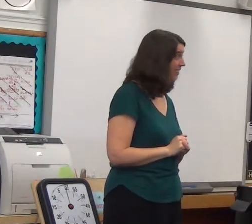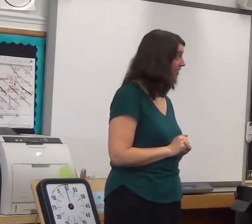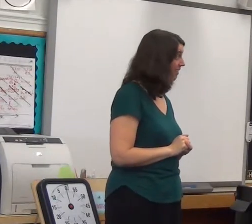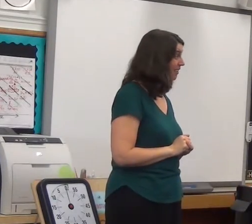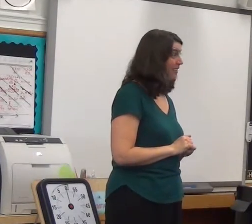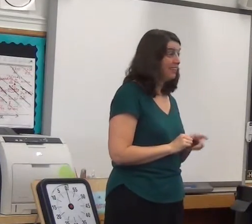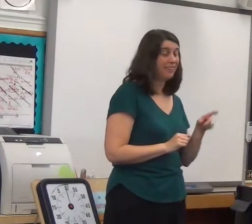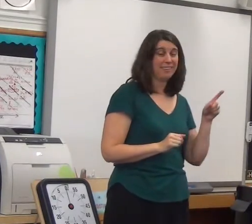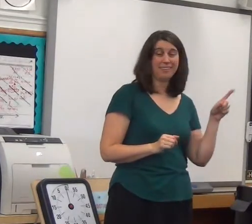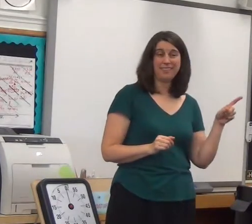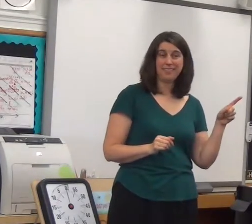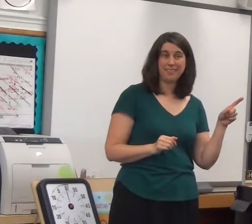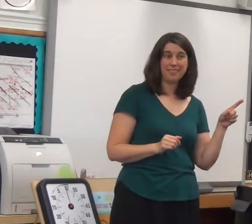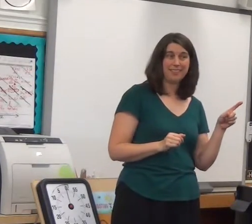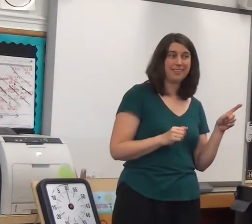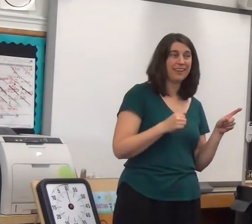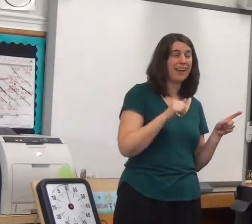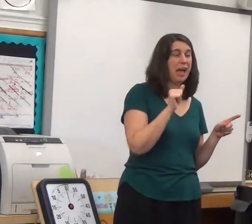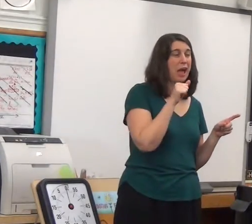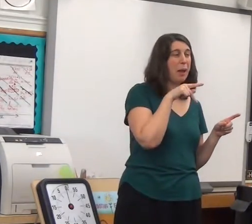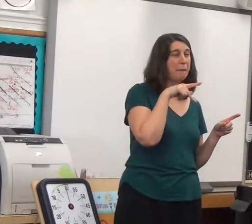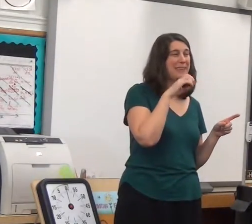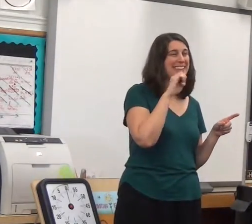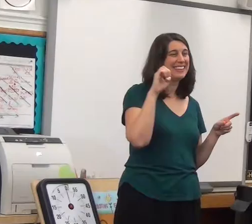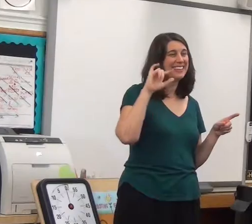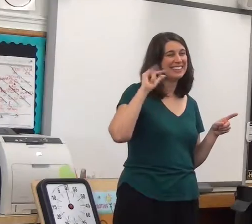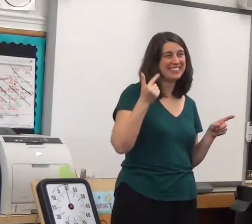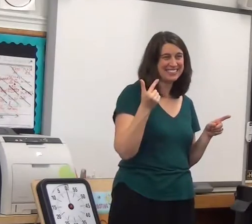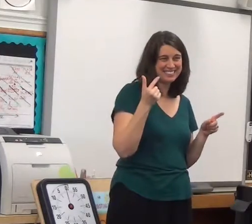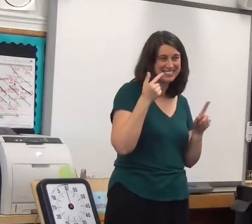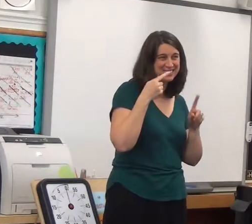High five. That was a very appealing joke.